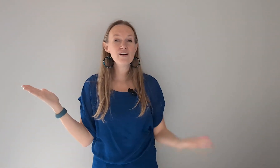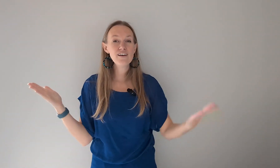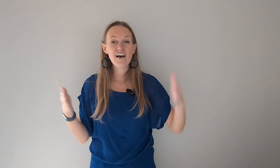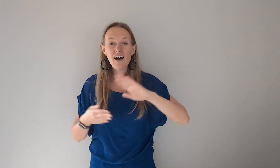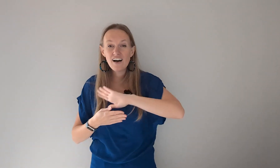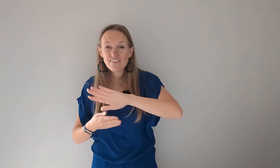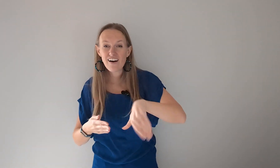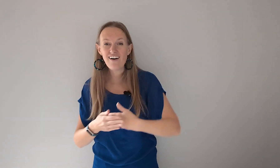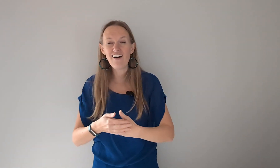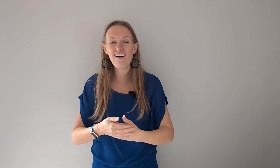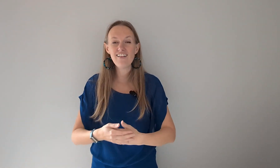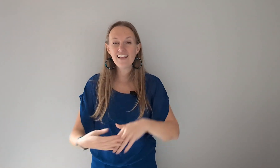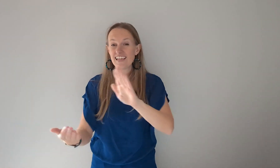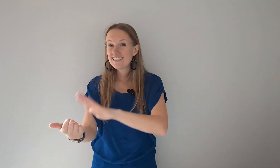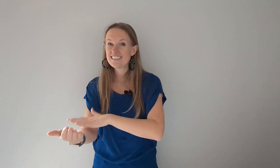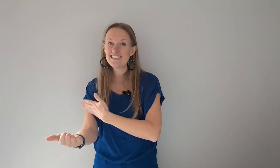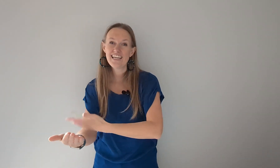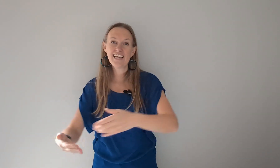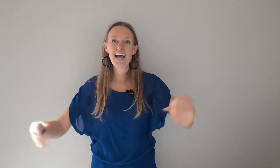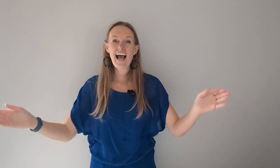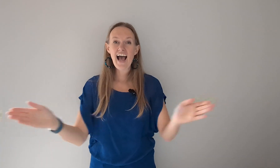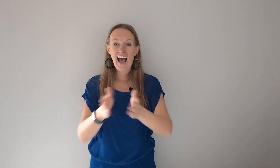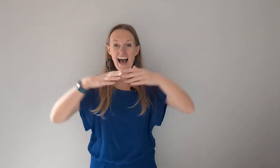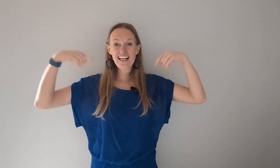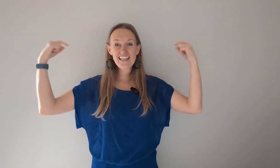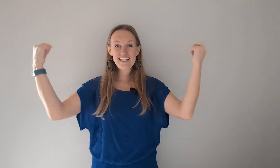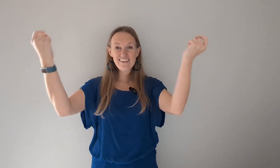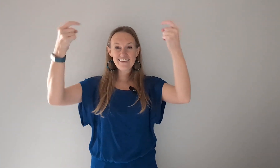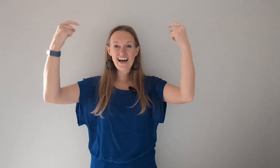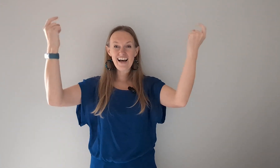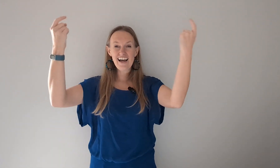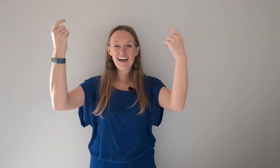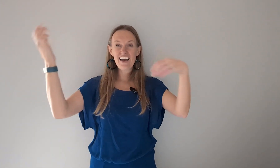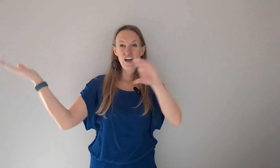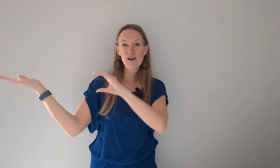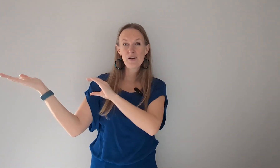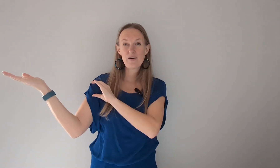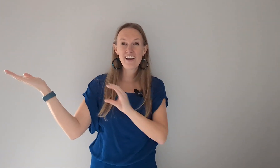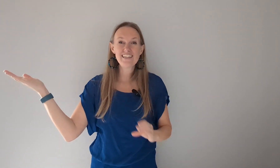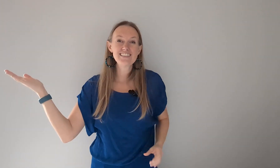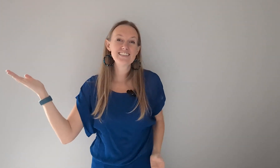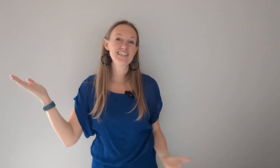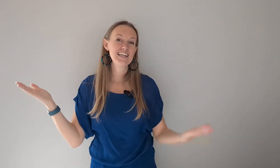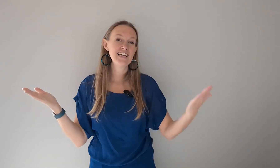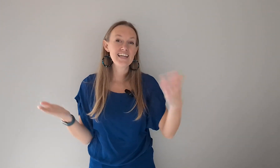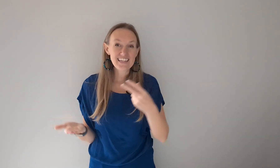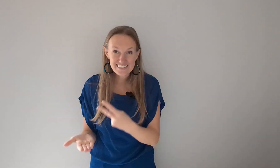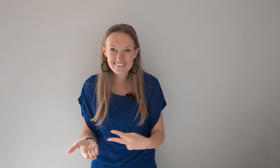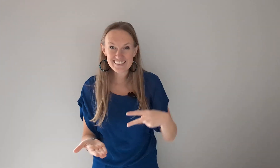Lord of all. Sing hallelujah. Christ is